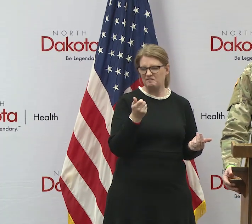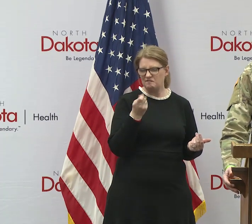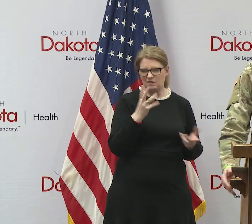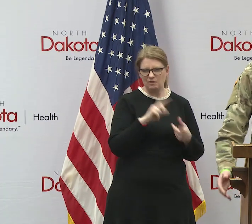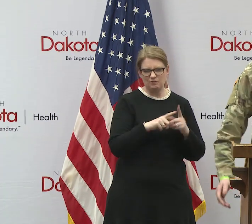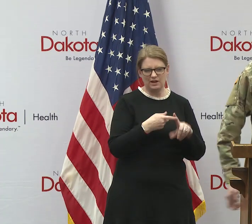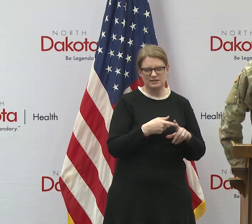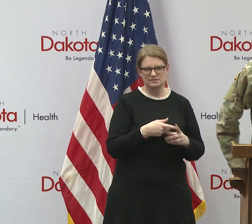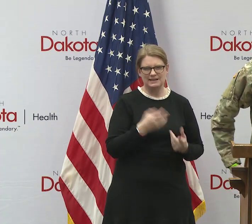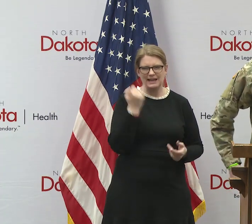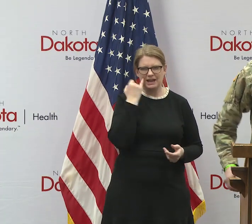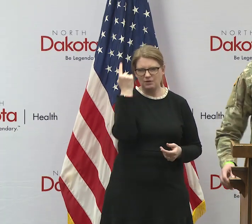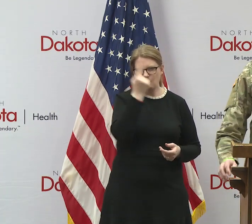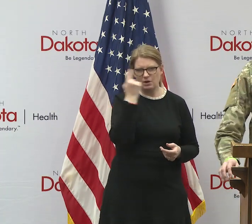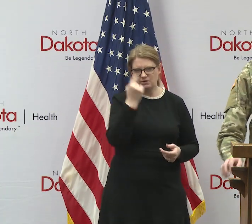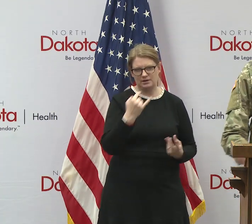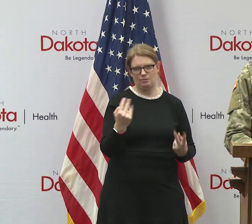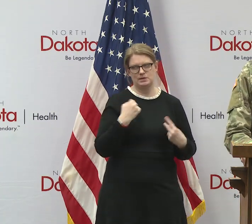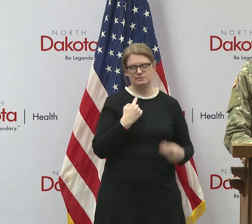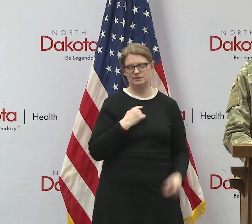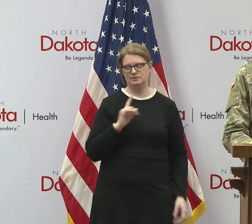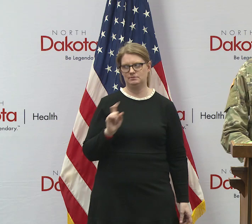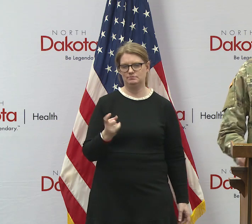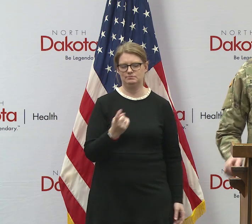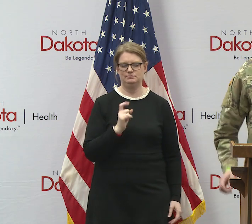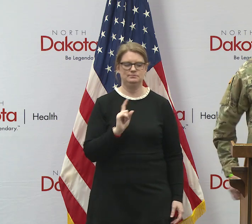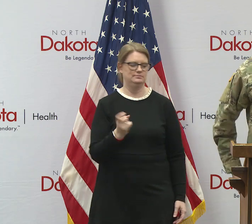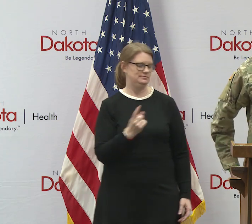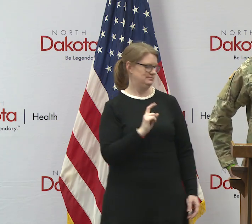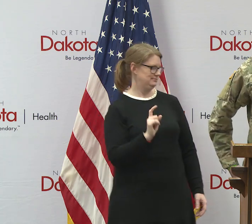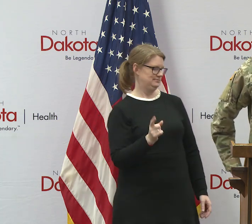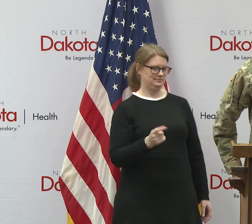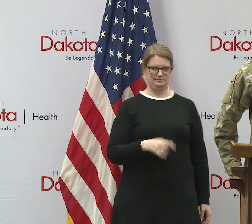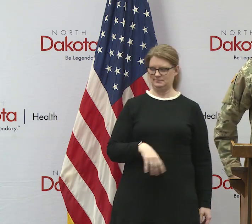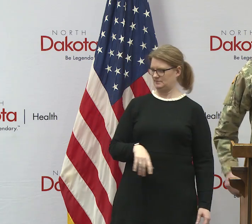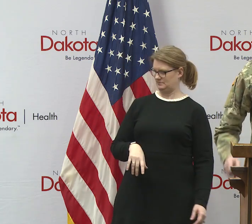So if you're wondering how to do that, just watch me walk around on a daily basis.